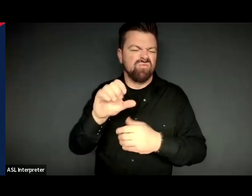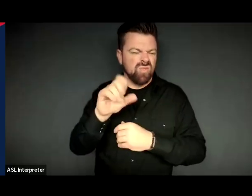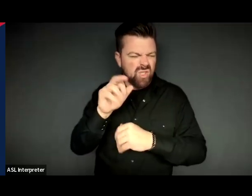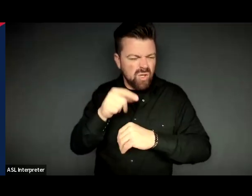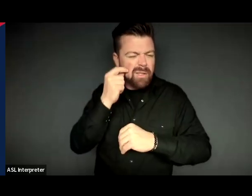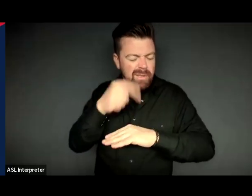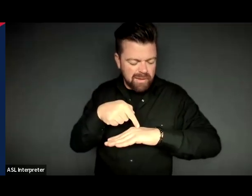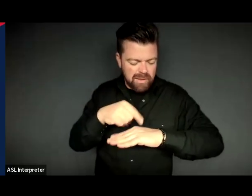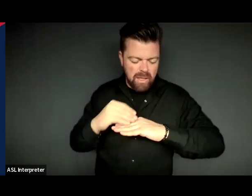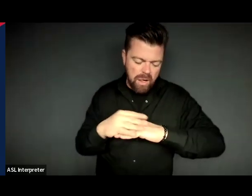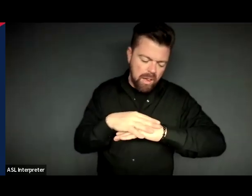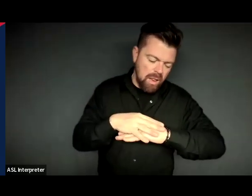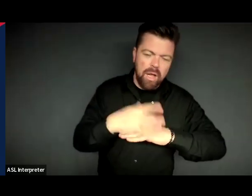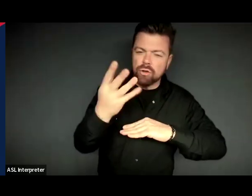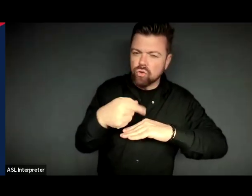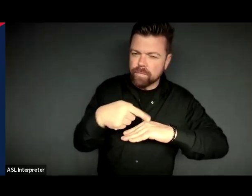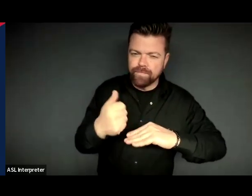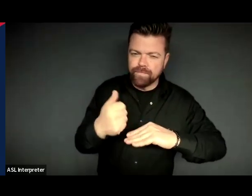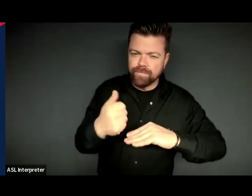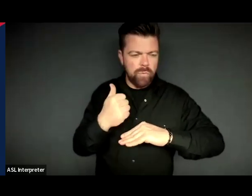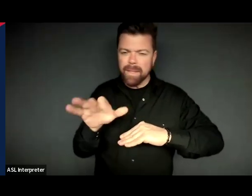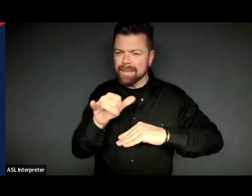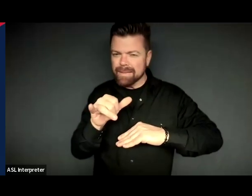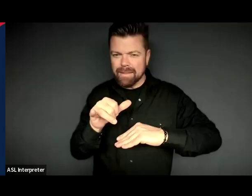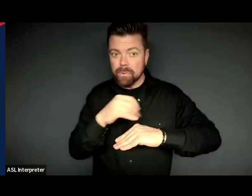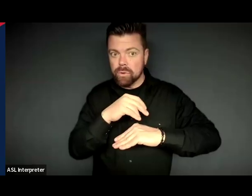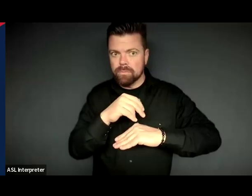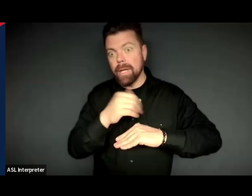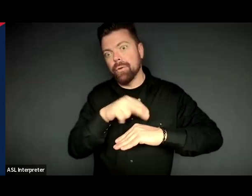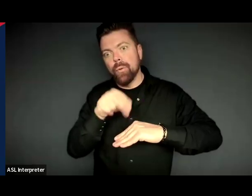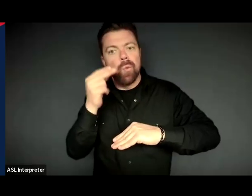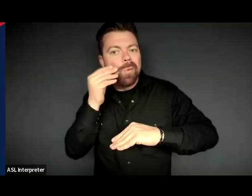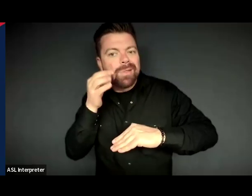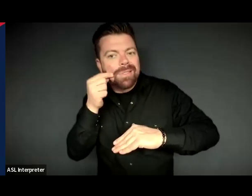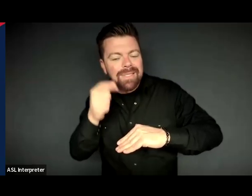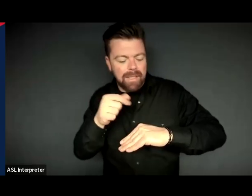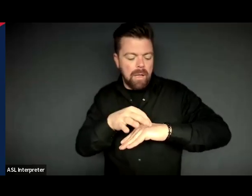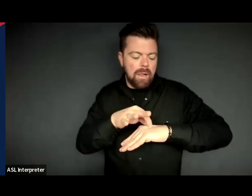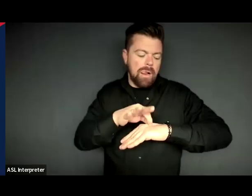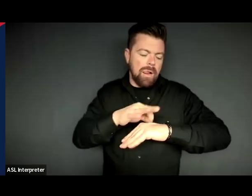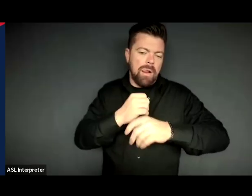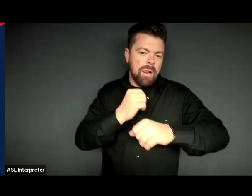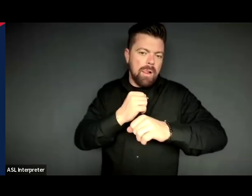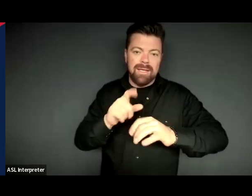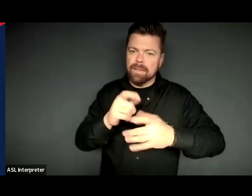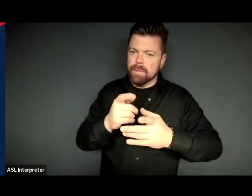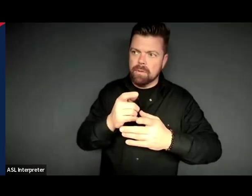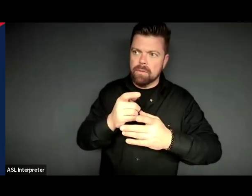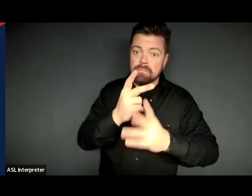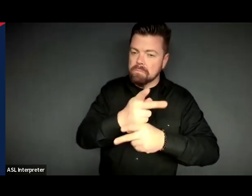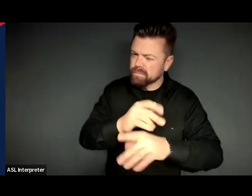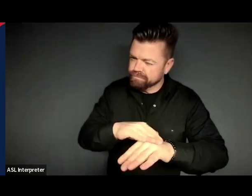scar is there, it's not going to have the same elasticity as your regular skin, and you're going to have to be much, much more careful no matter